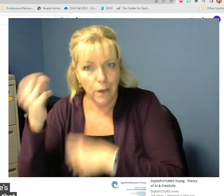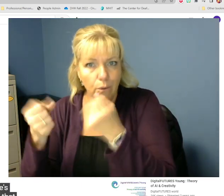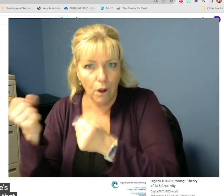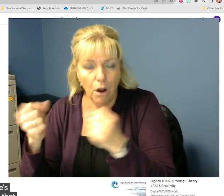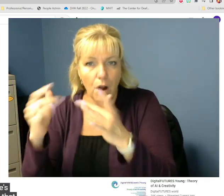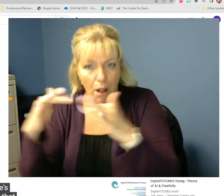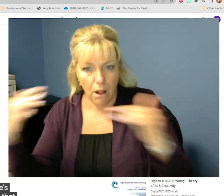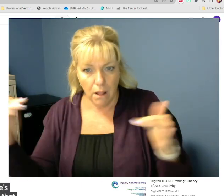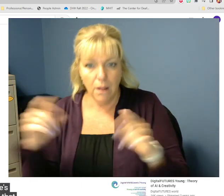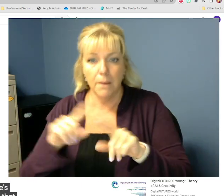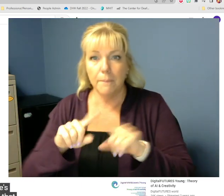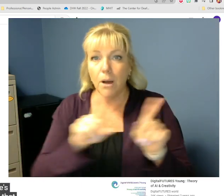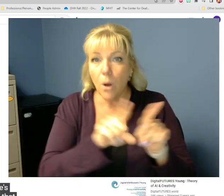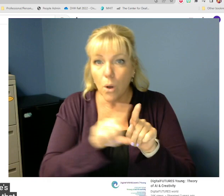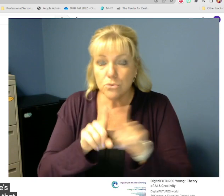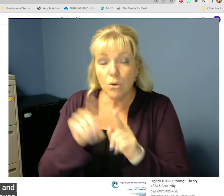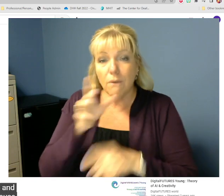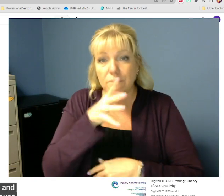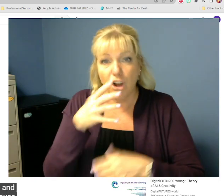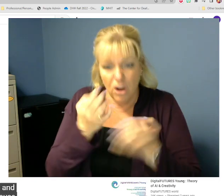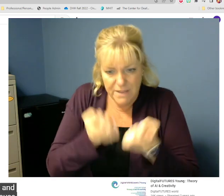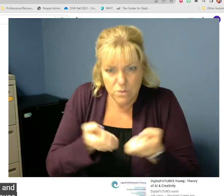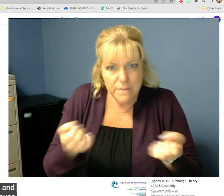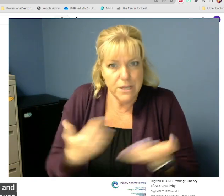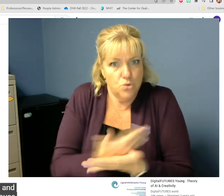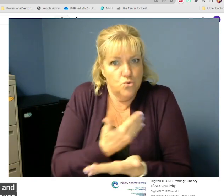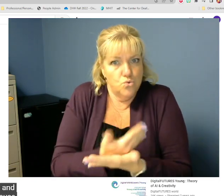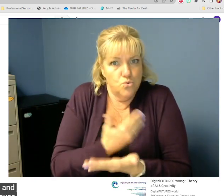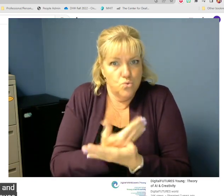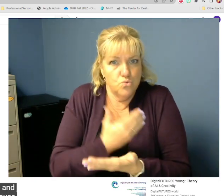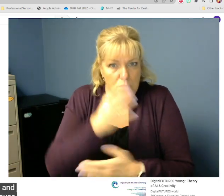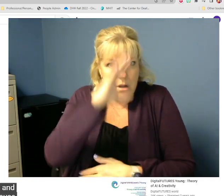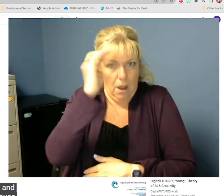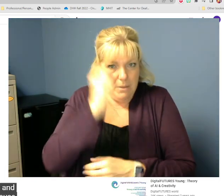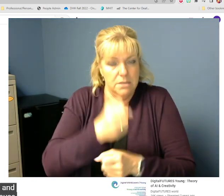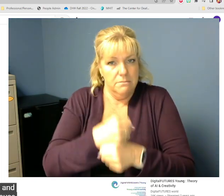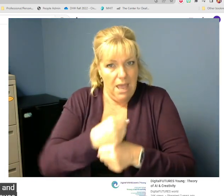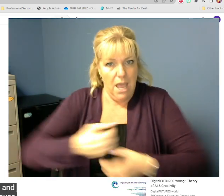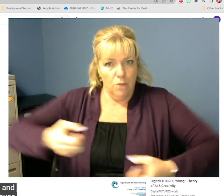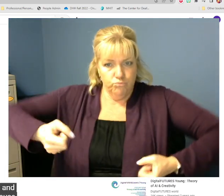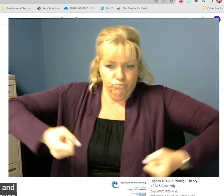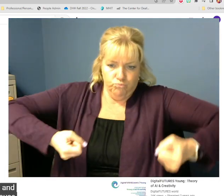new farm implements that people have been buying in